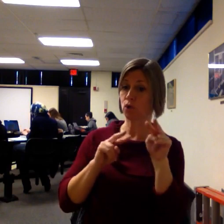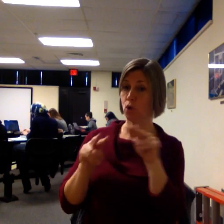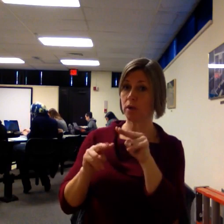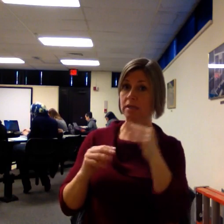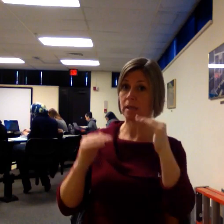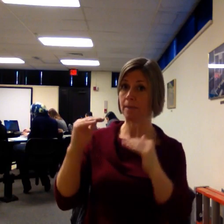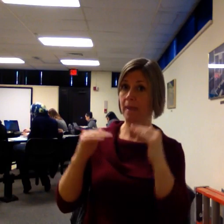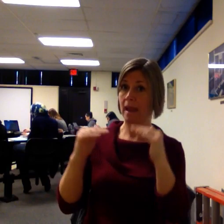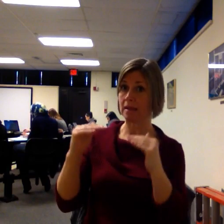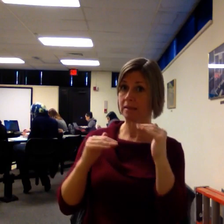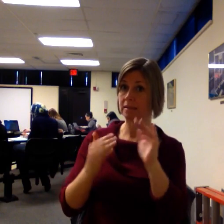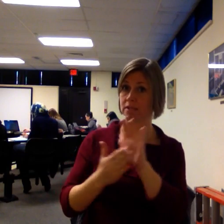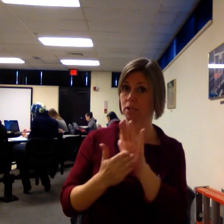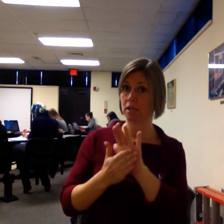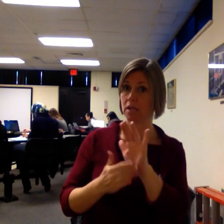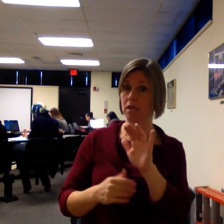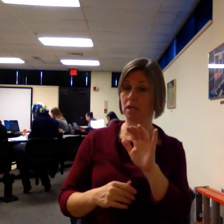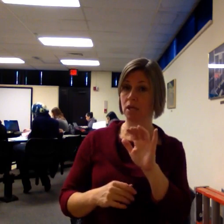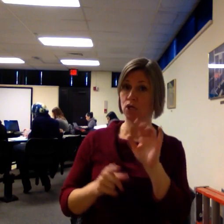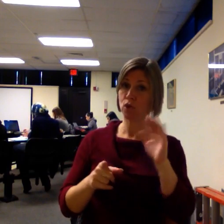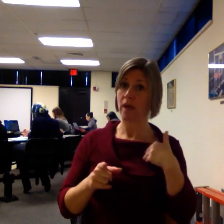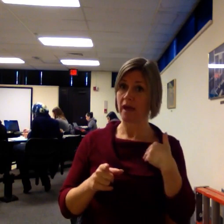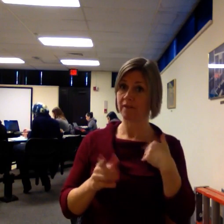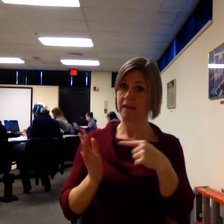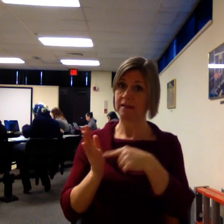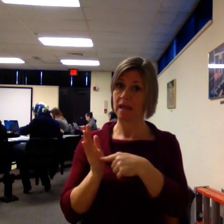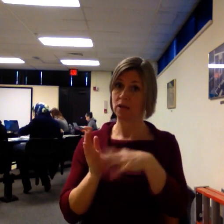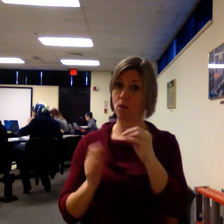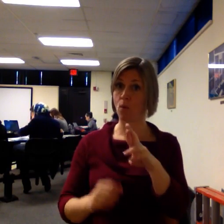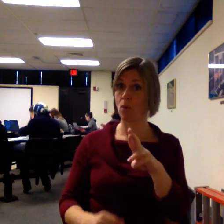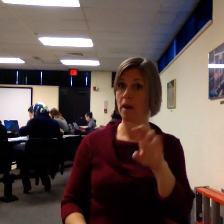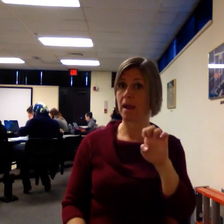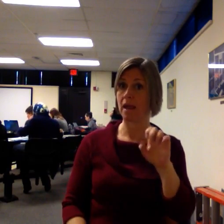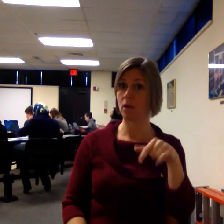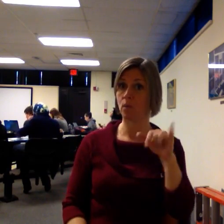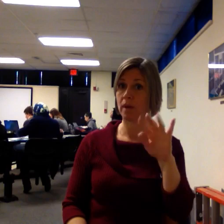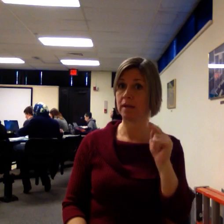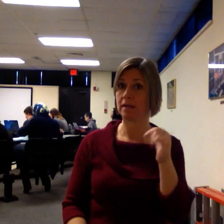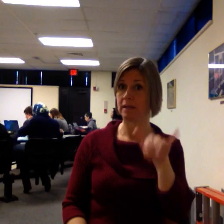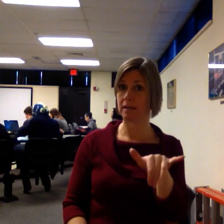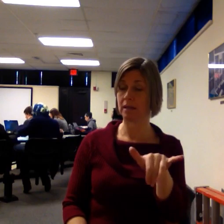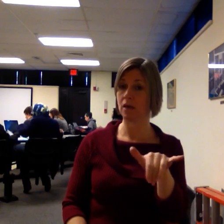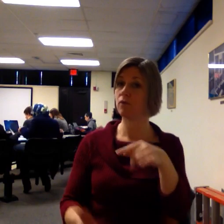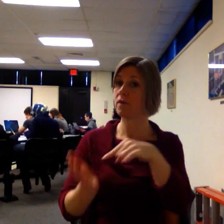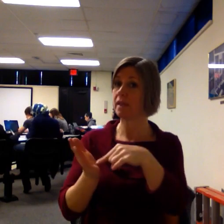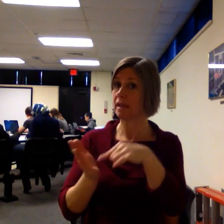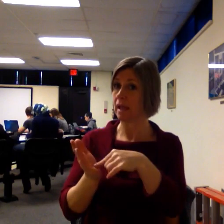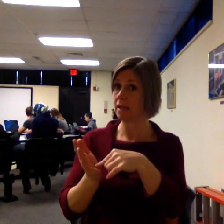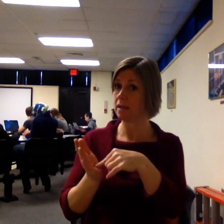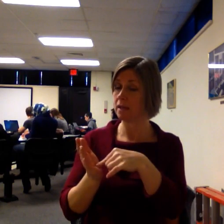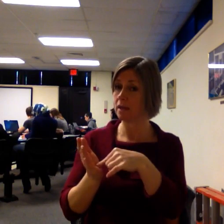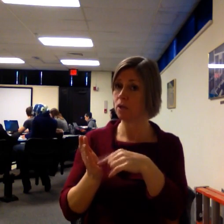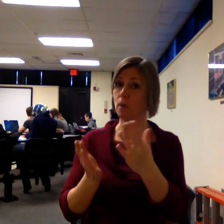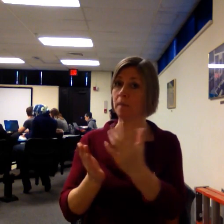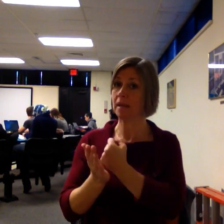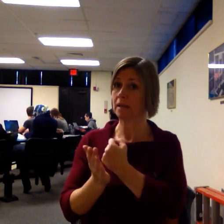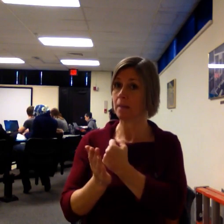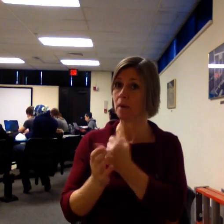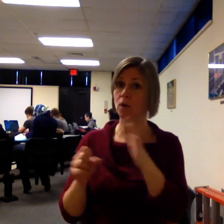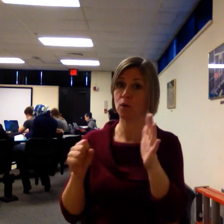right-hand side of the balance sheet, you either have debt or equity. So for that debt ratio, you're picking up total liabilities. And there is